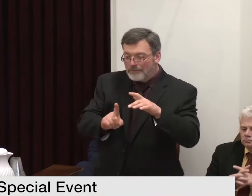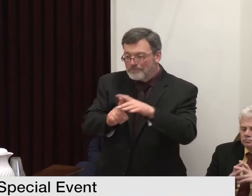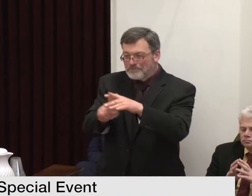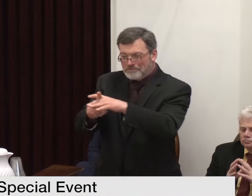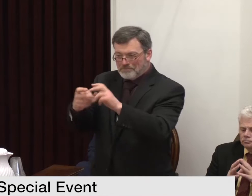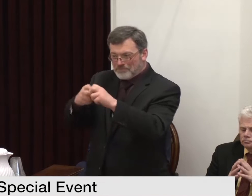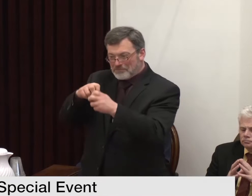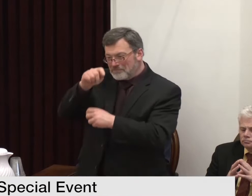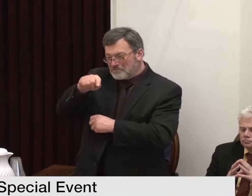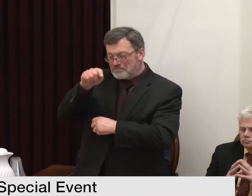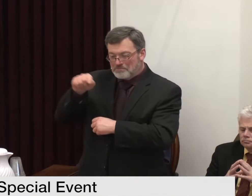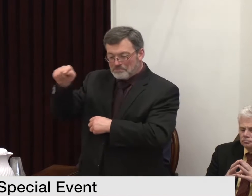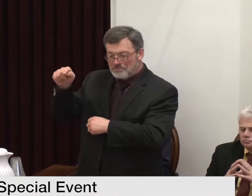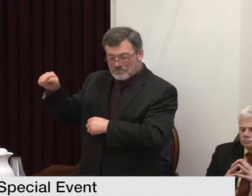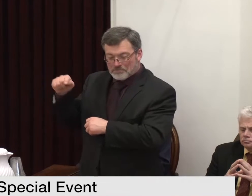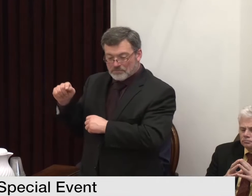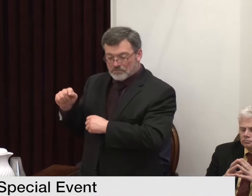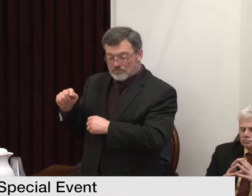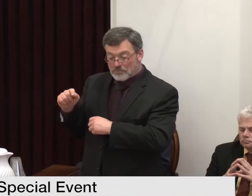better serve our most vulnerable.